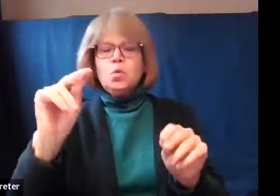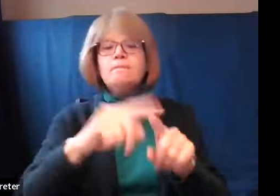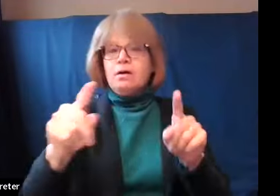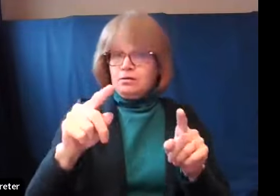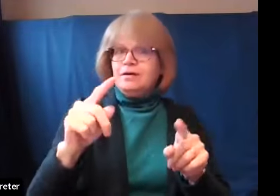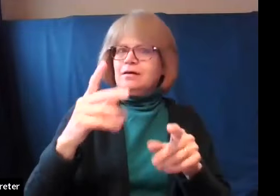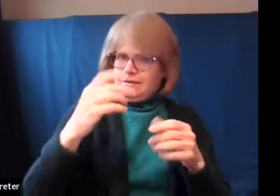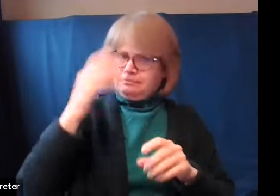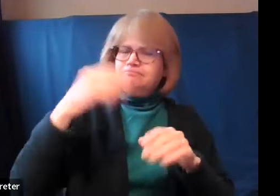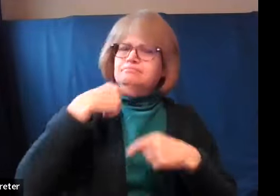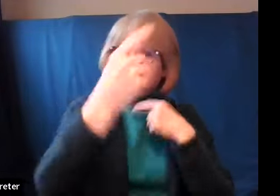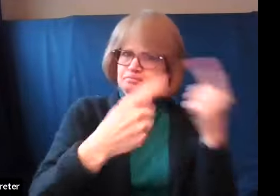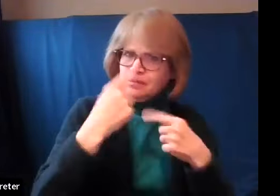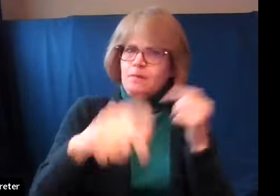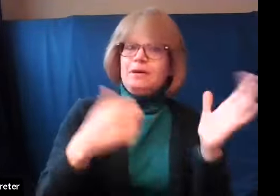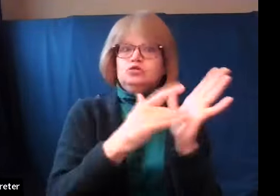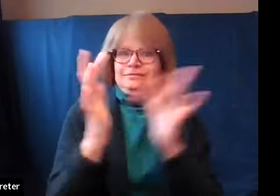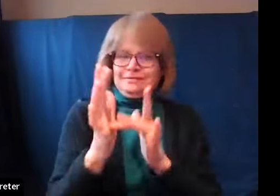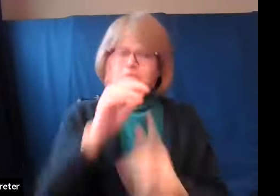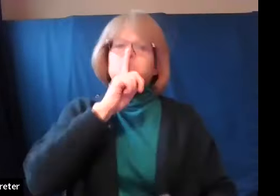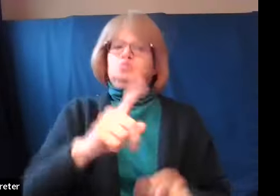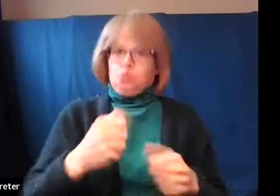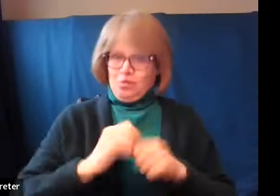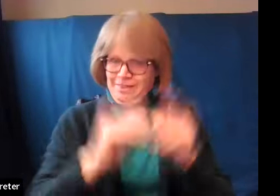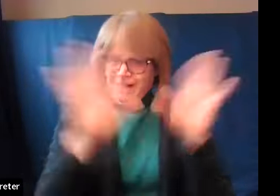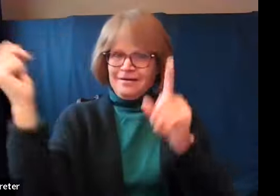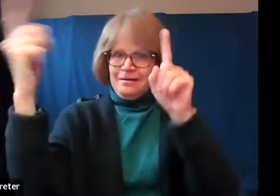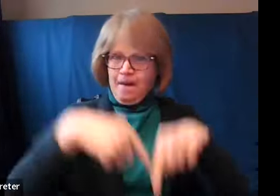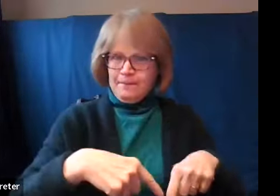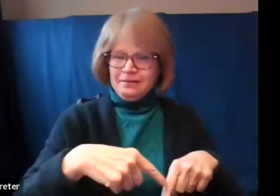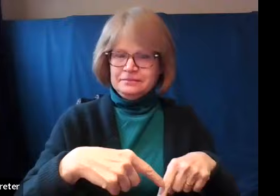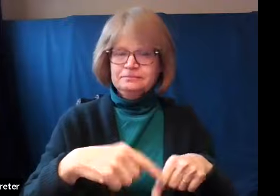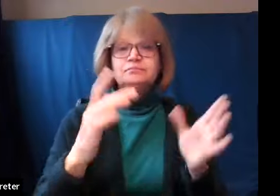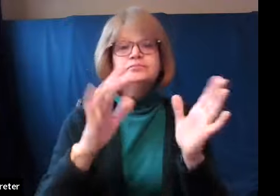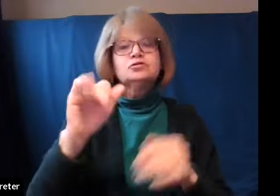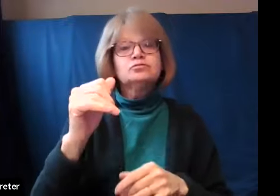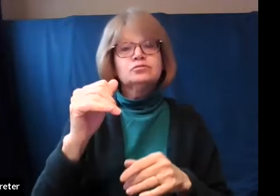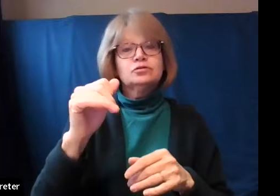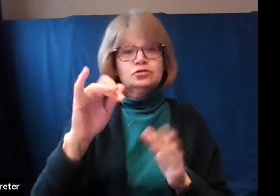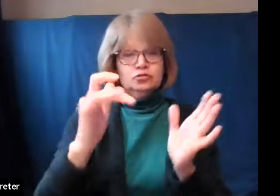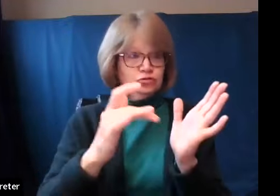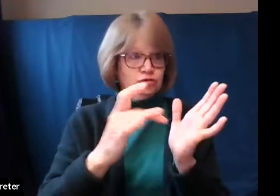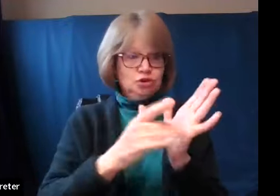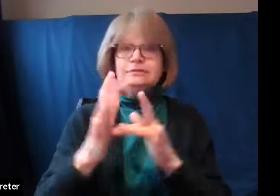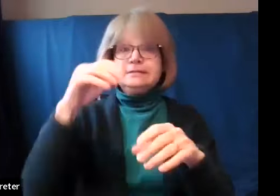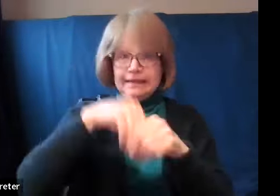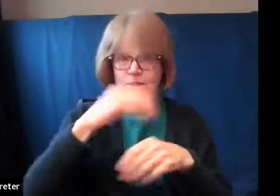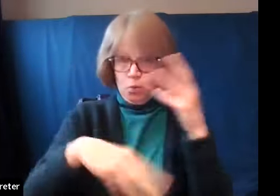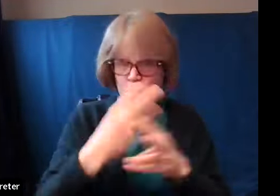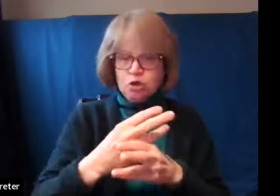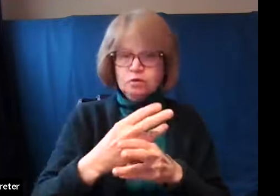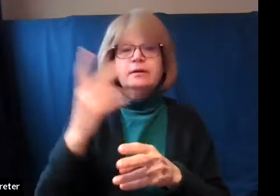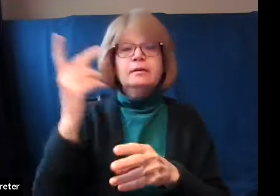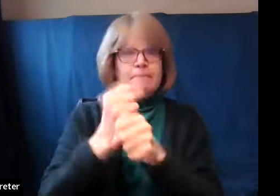which enlightens everyone, was coming into the world. He was in the world, and the world came into being through him, yet